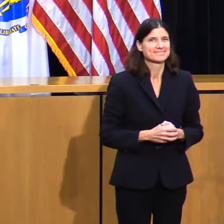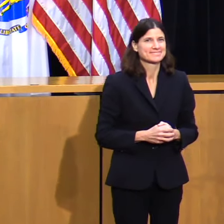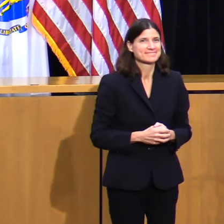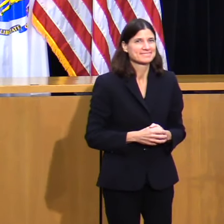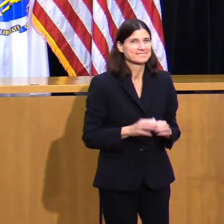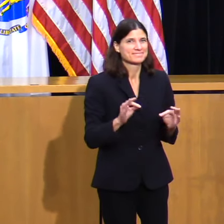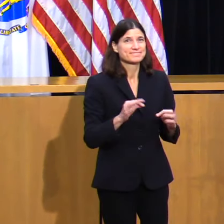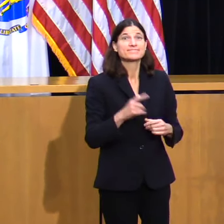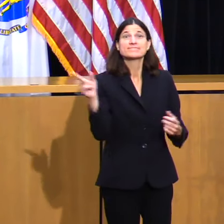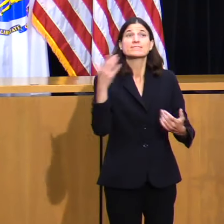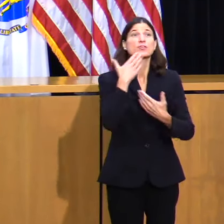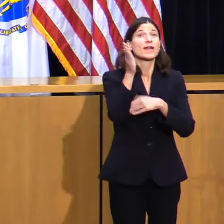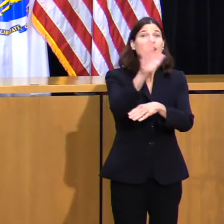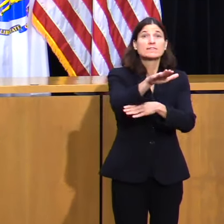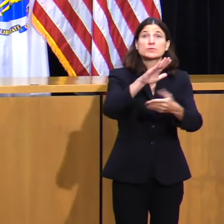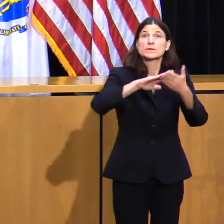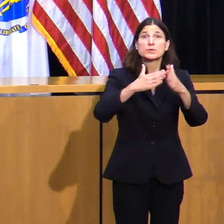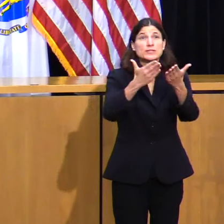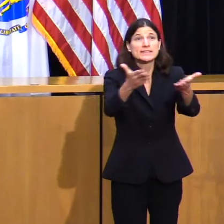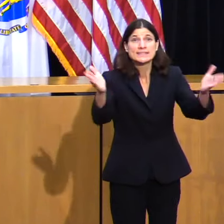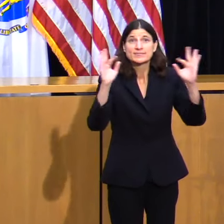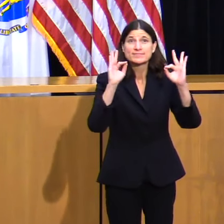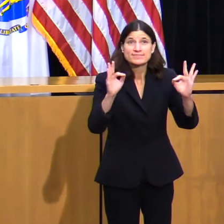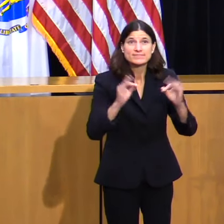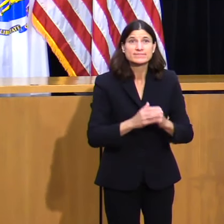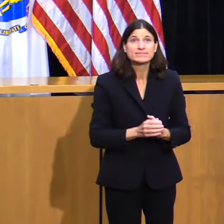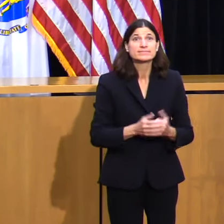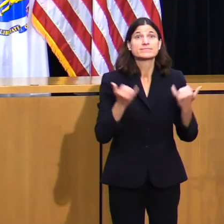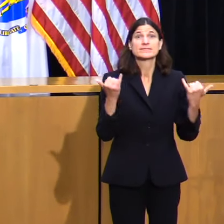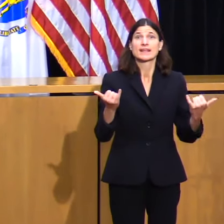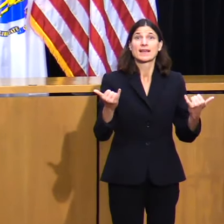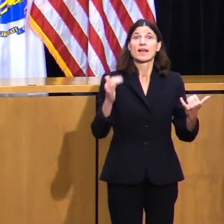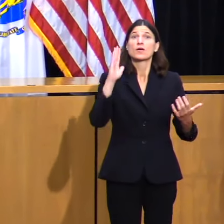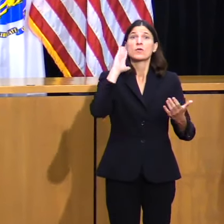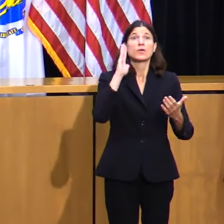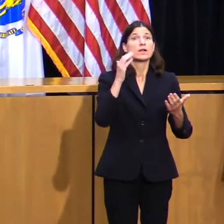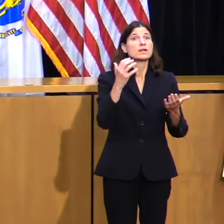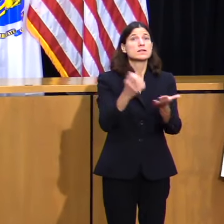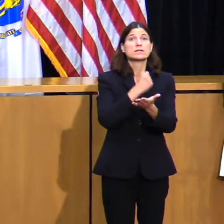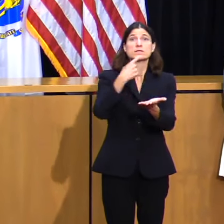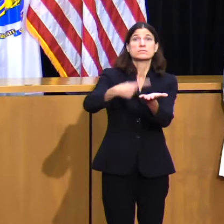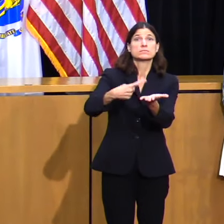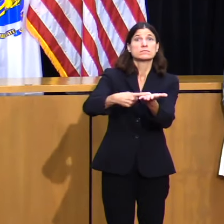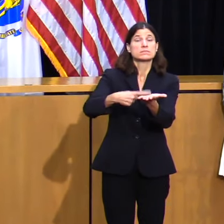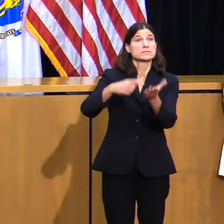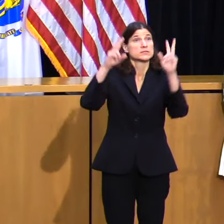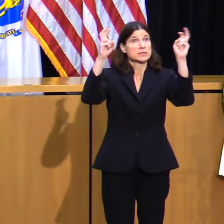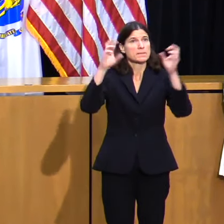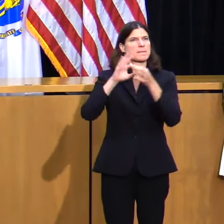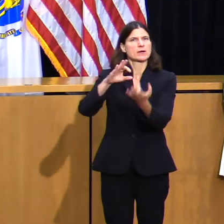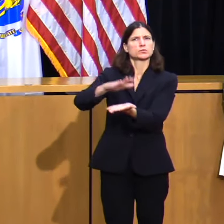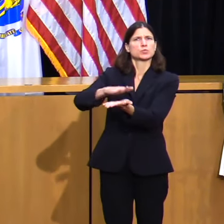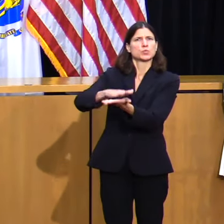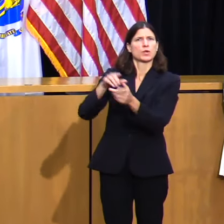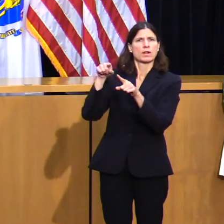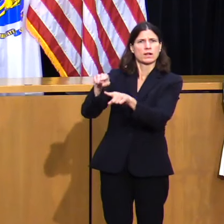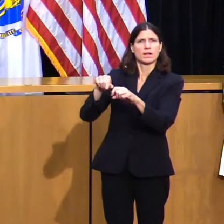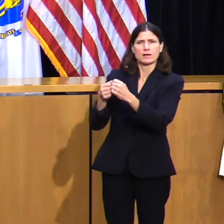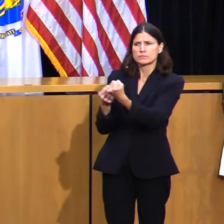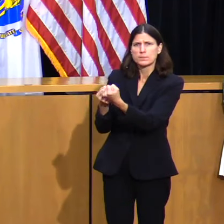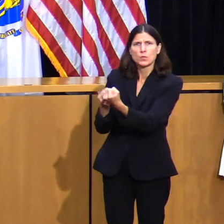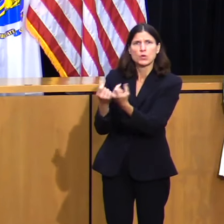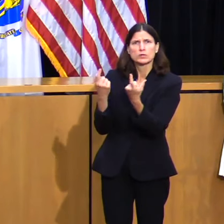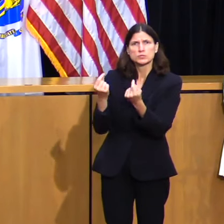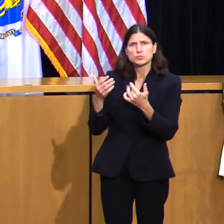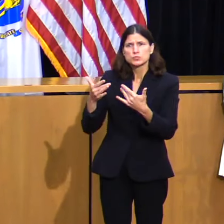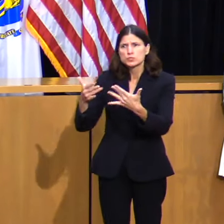So good afternoon. Today we're going to give an update on our plans to continue to support school districts, administrators, and teachers here in the Commonwealth